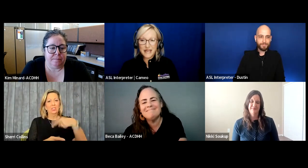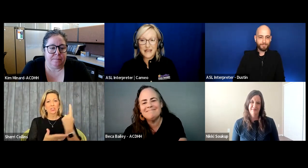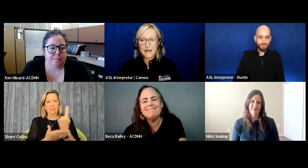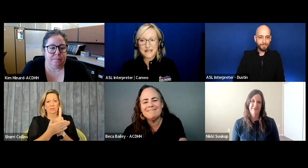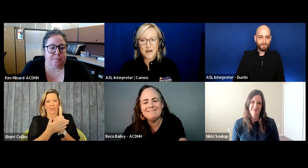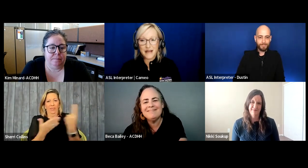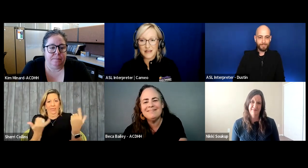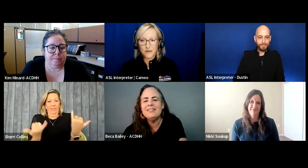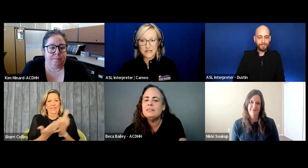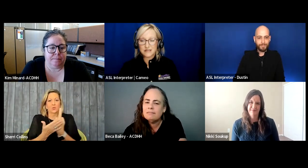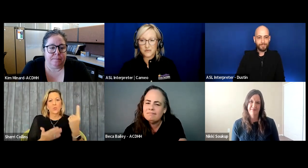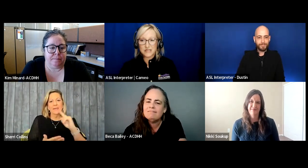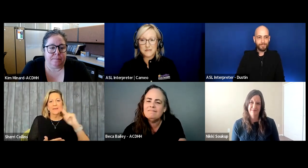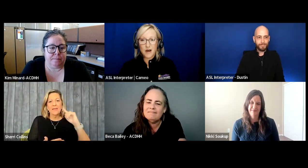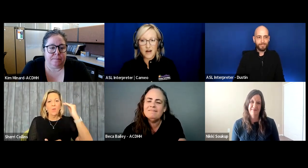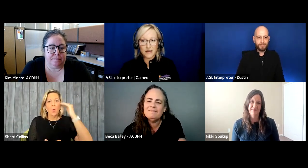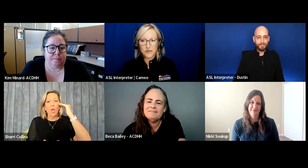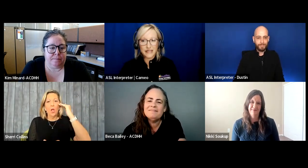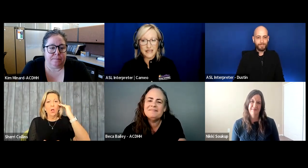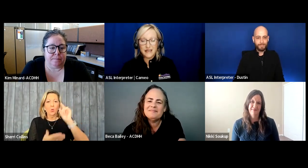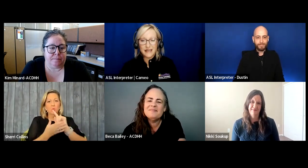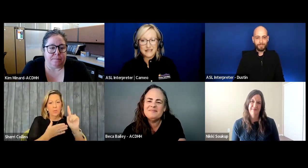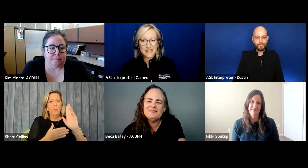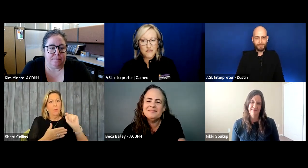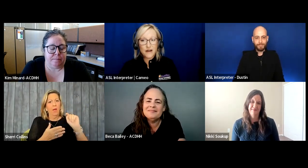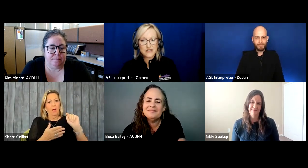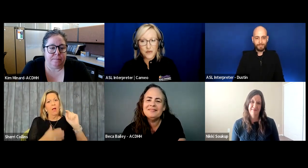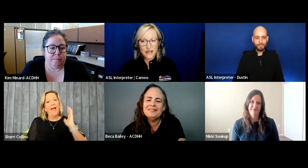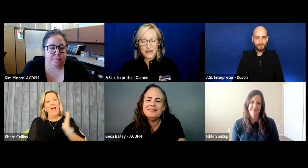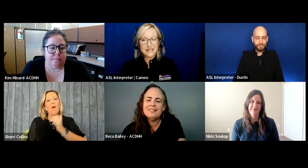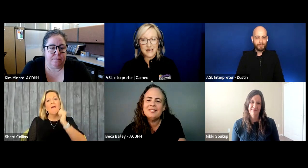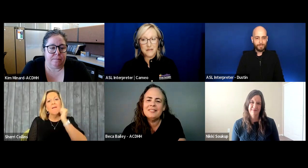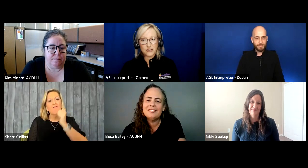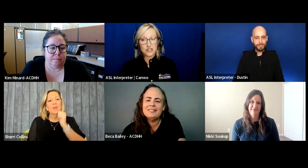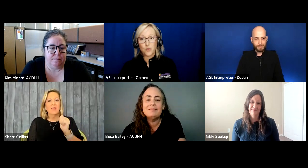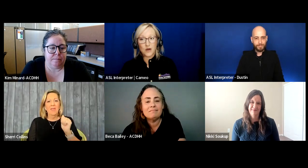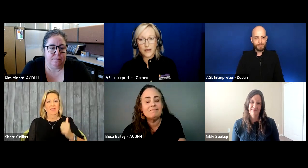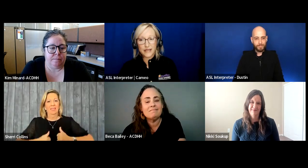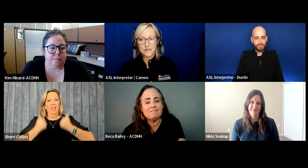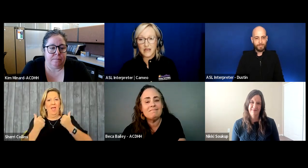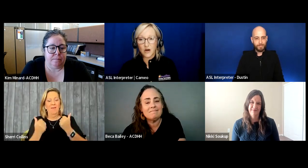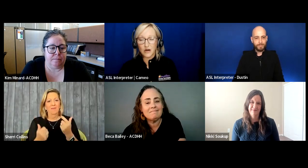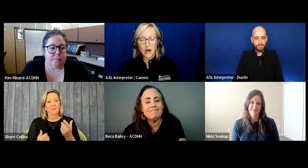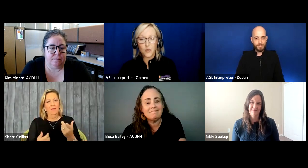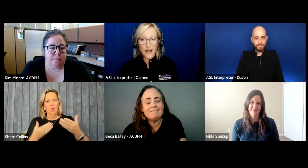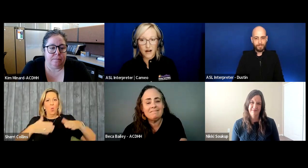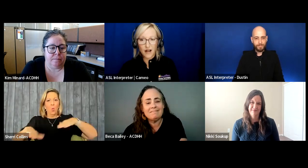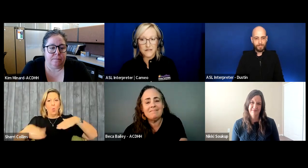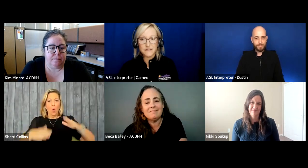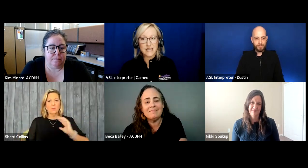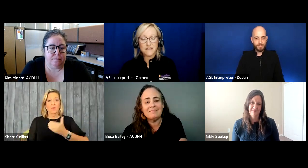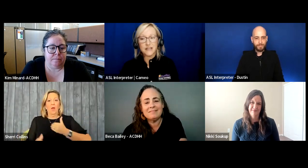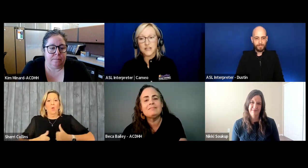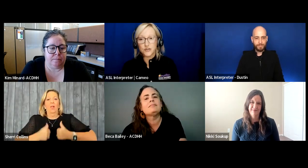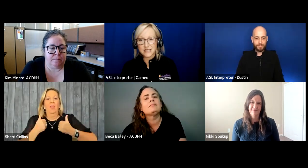the beginning of Becca's comment, I think was spot on. Really, Deaf Awareness Week isn't about just 1 week to be aware